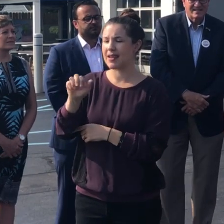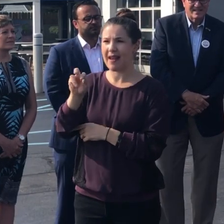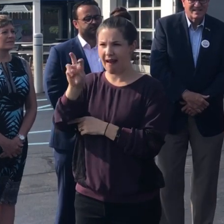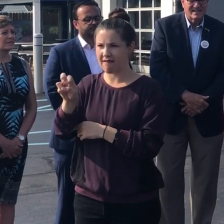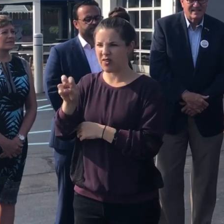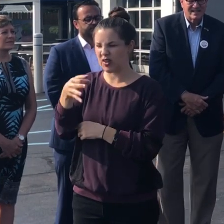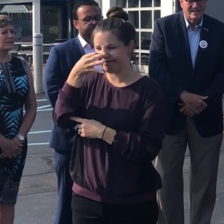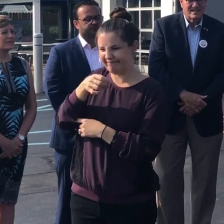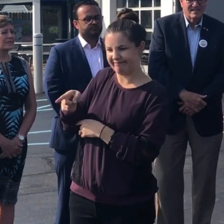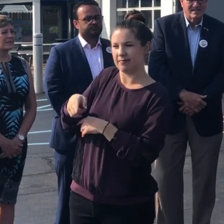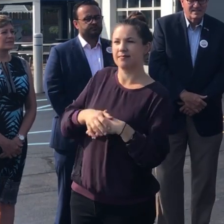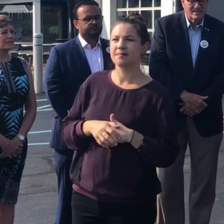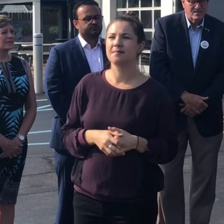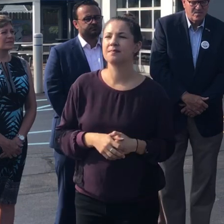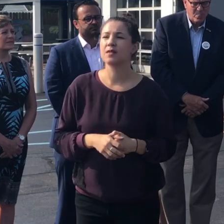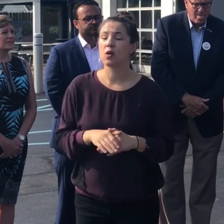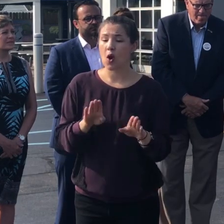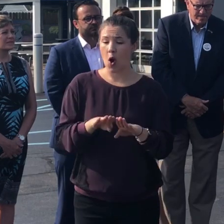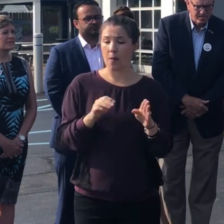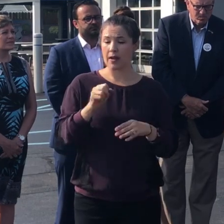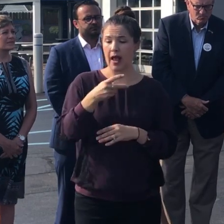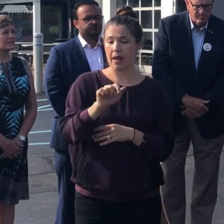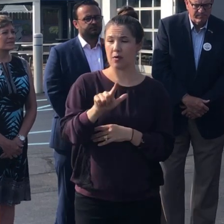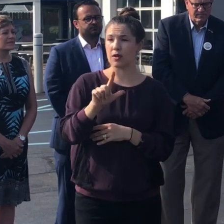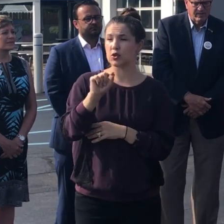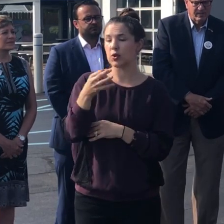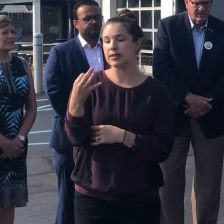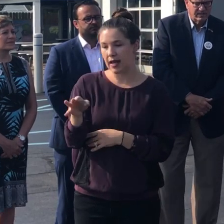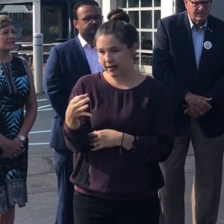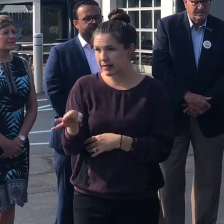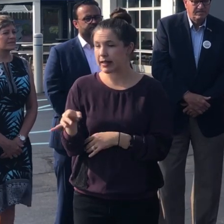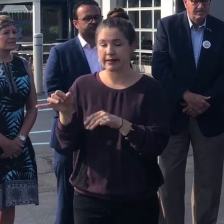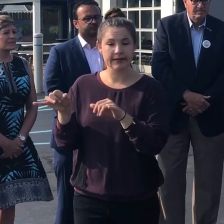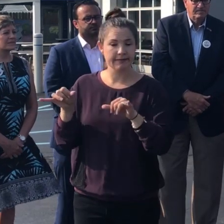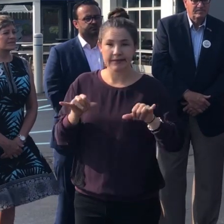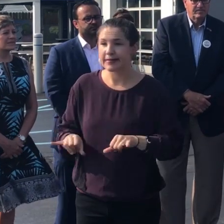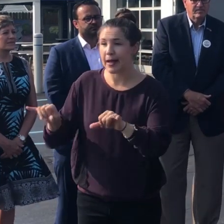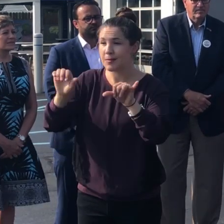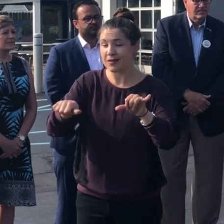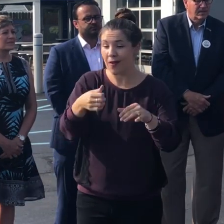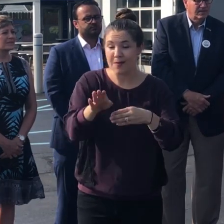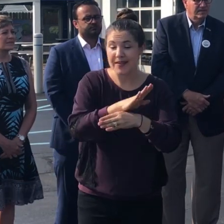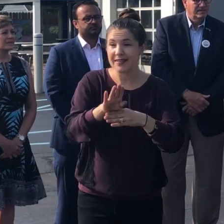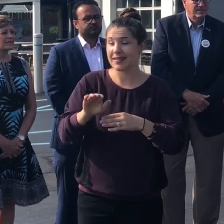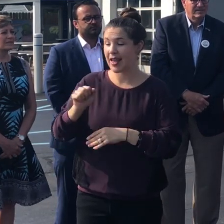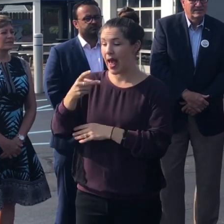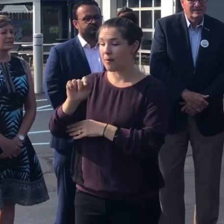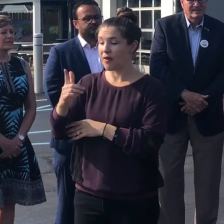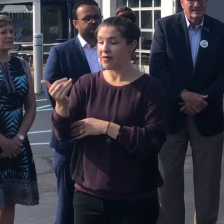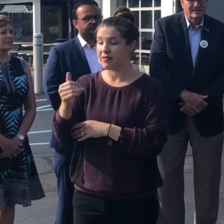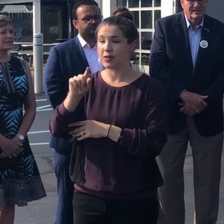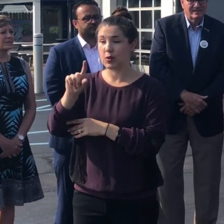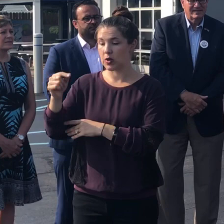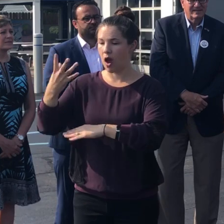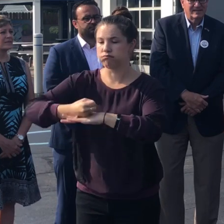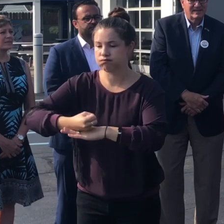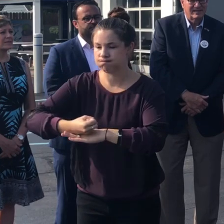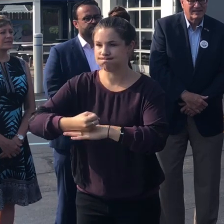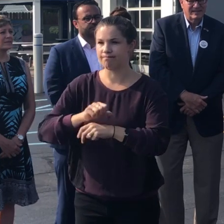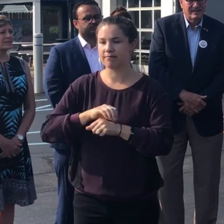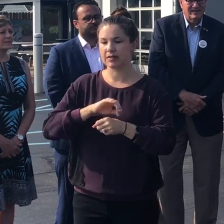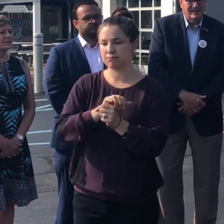our doors April 19th, 2019, and like all other businesses closed April 15th, 2020 due to the